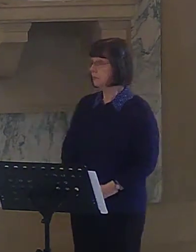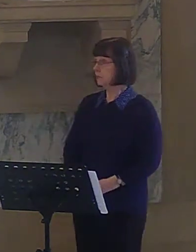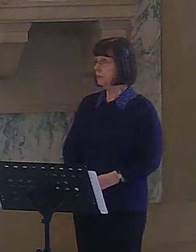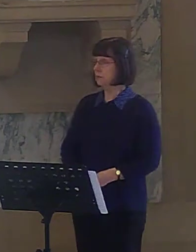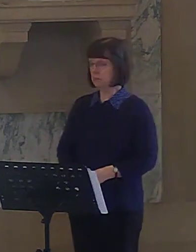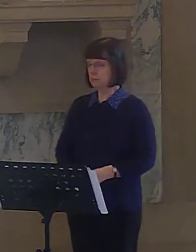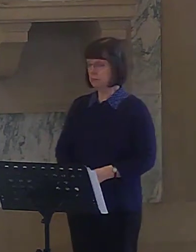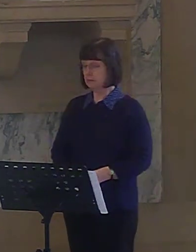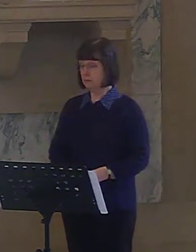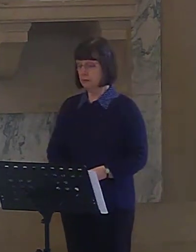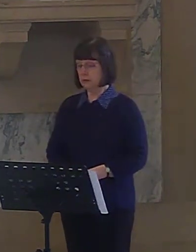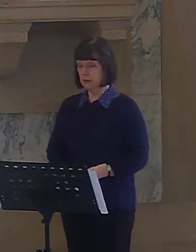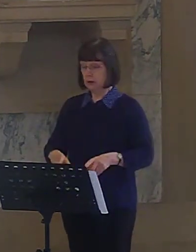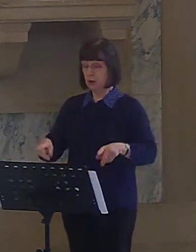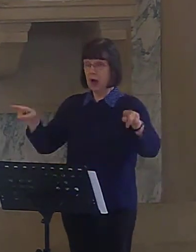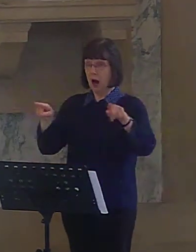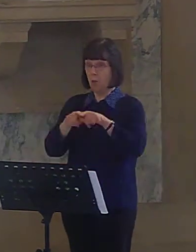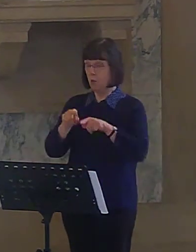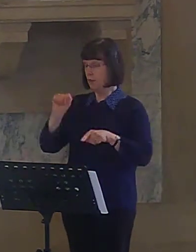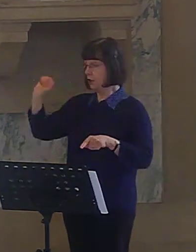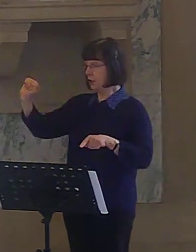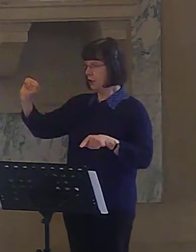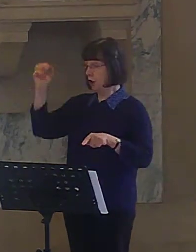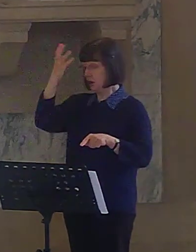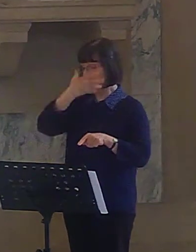The Lord be with you.